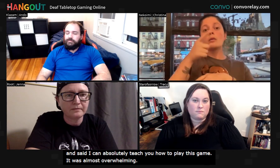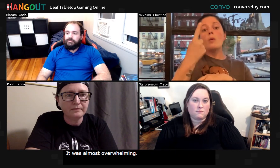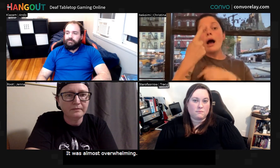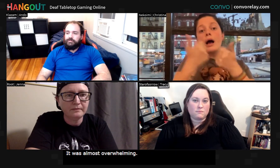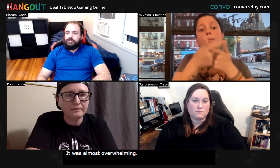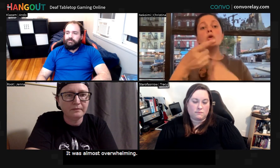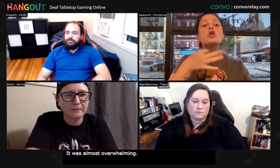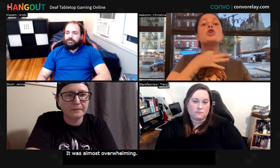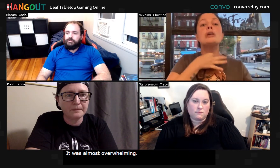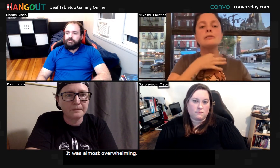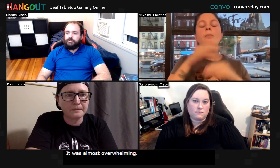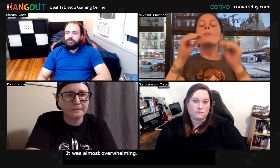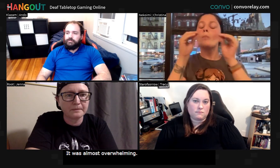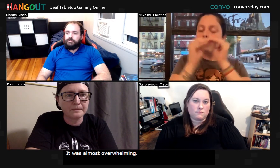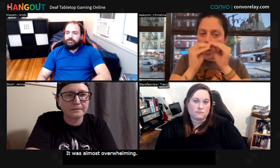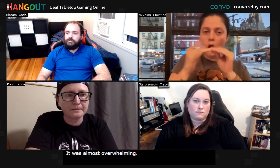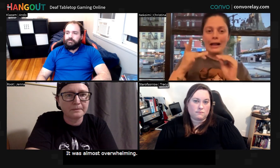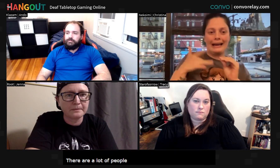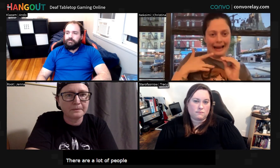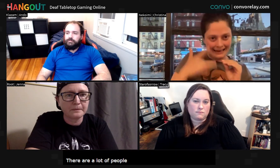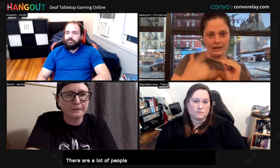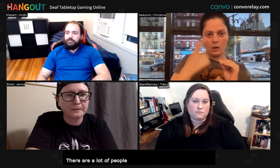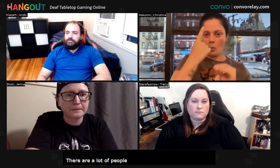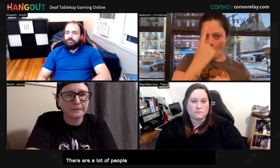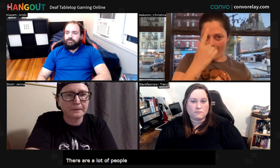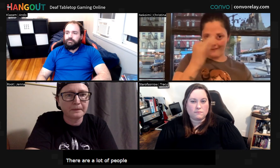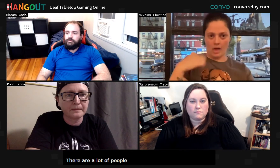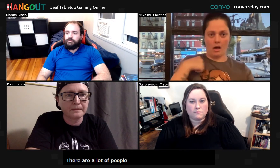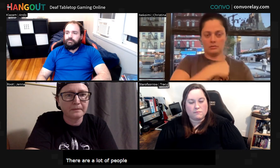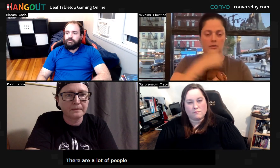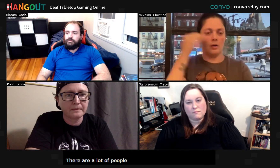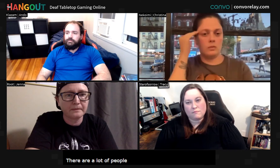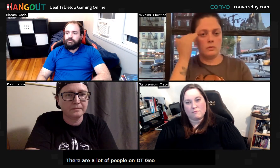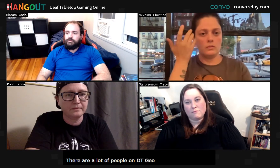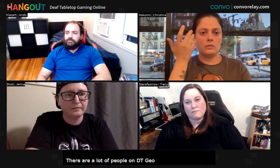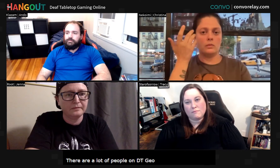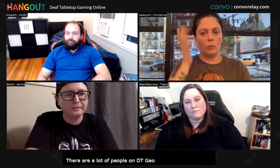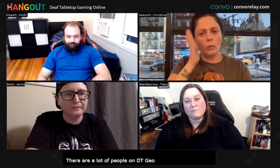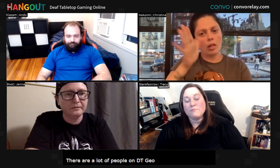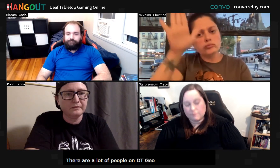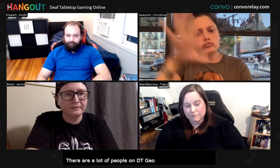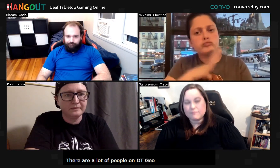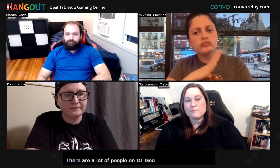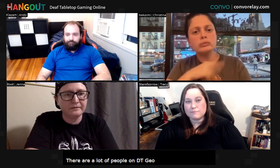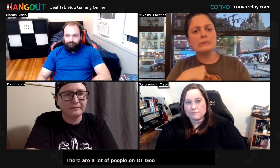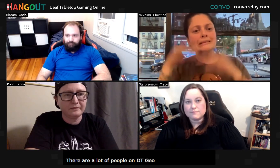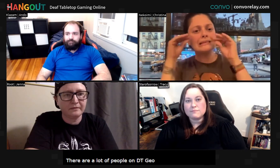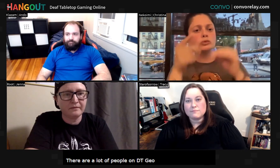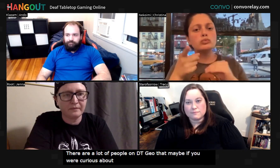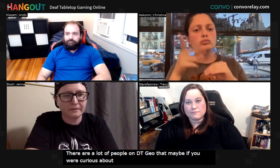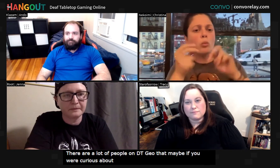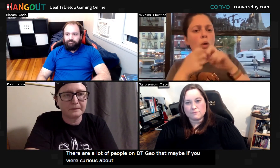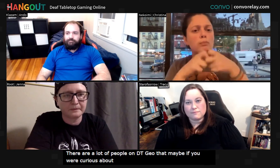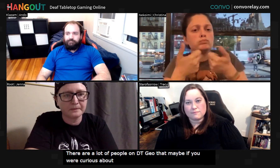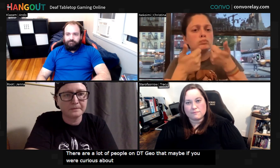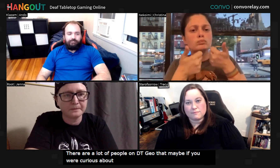on DTGO that maybe if you're curious about one game, typically one of us know about that